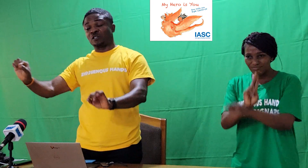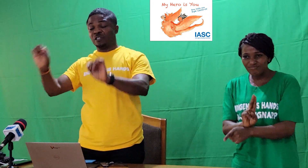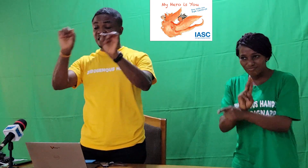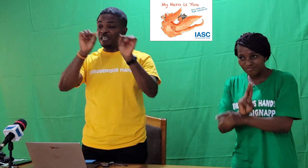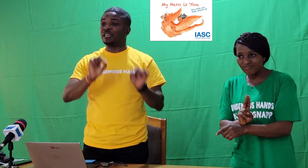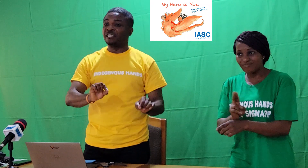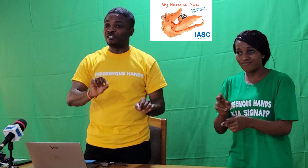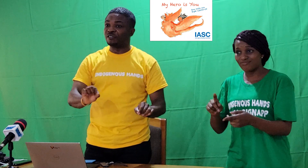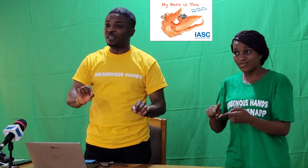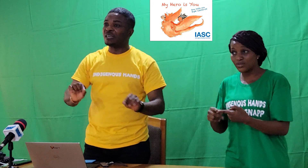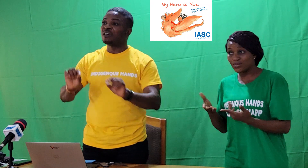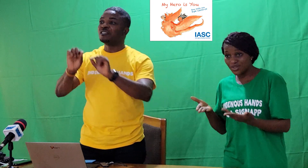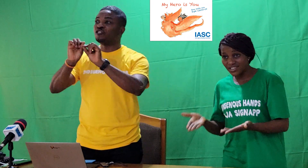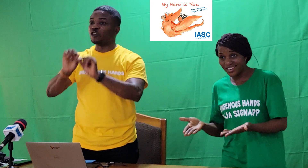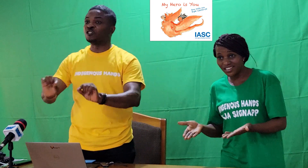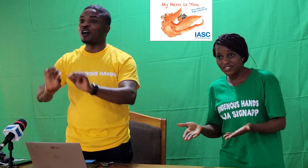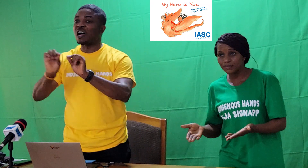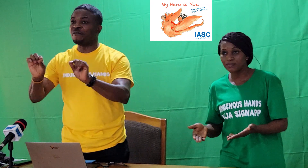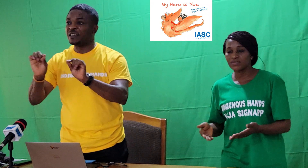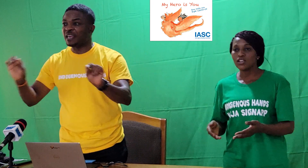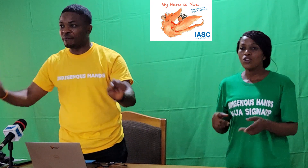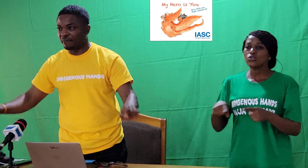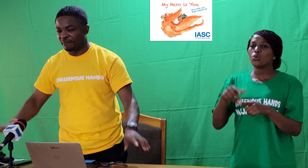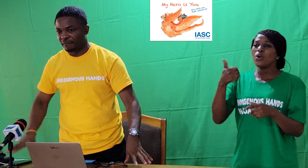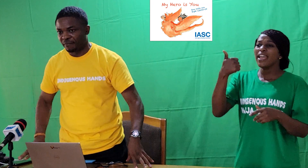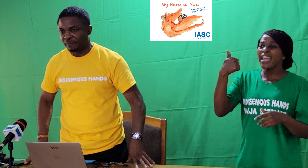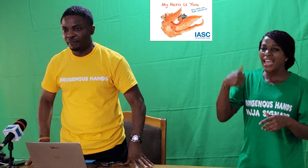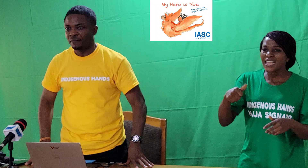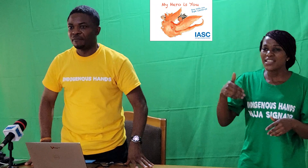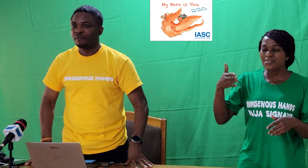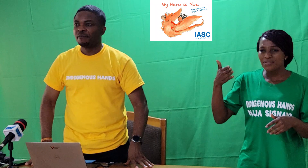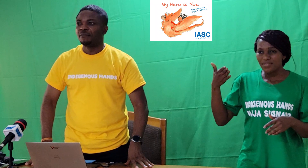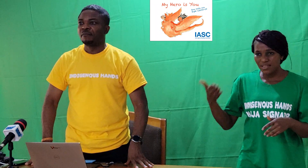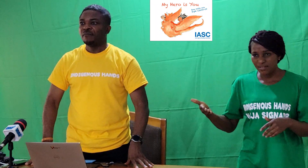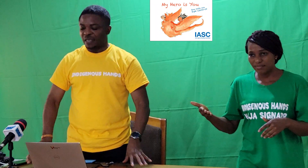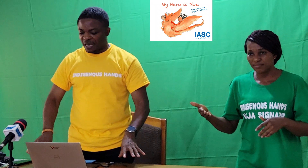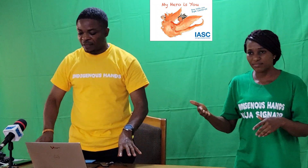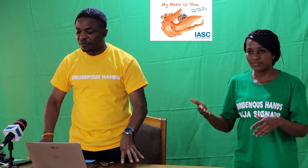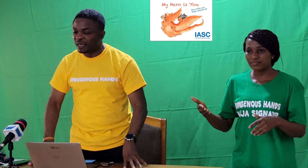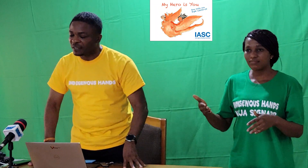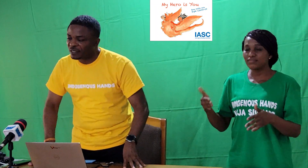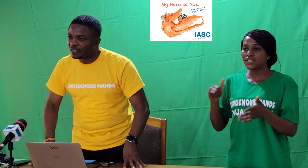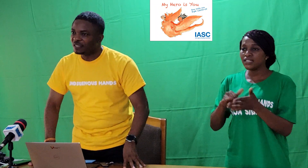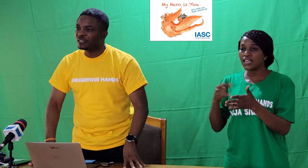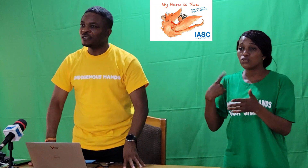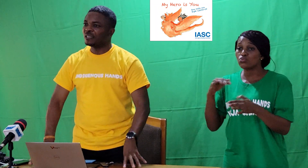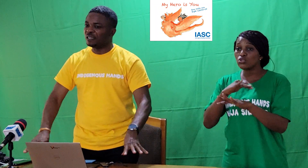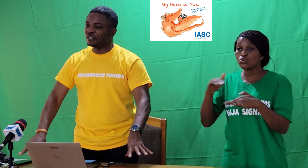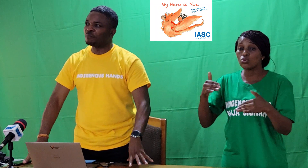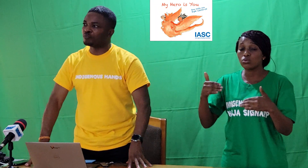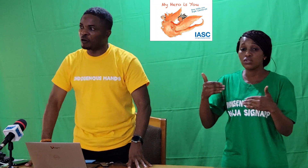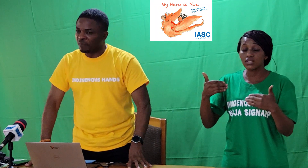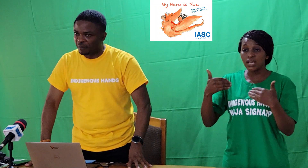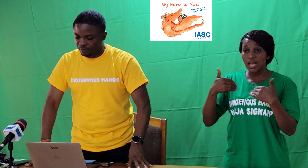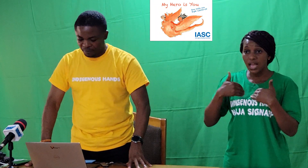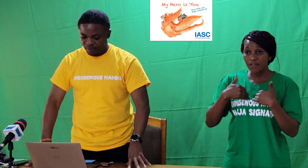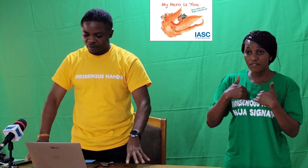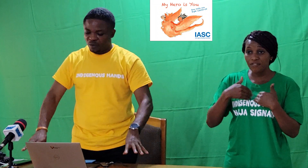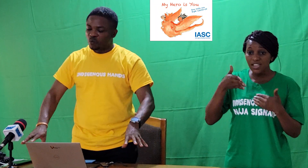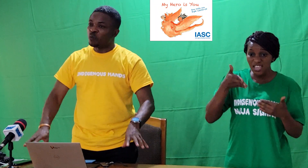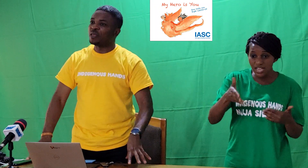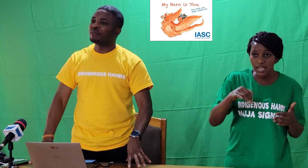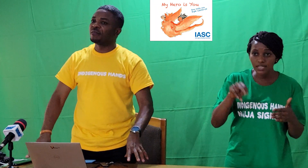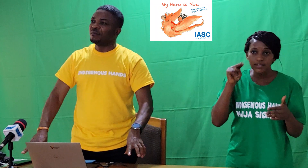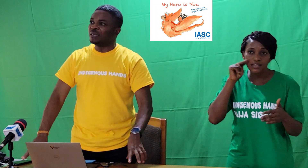that is taught in Nigeria does not have a name. And this is the problem